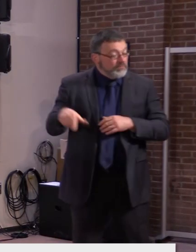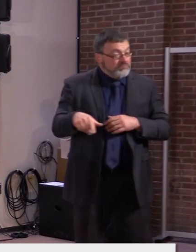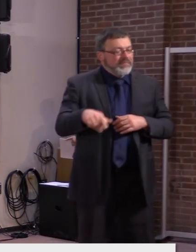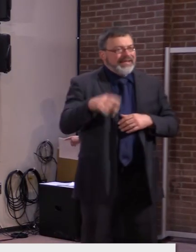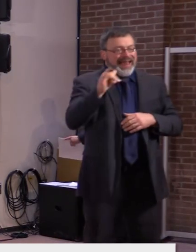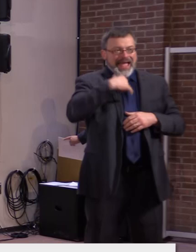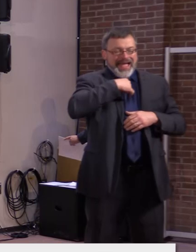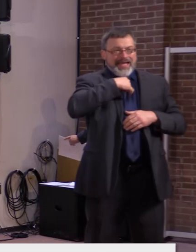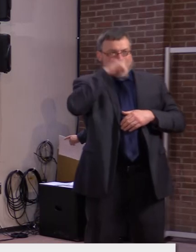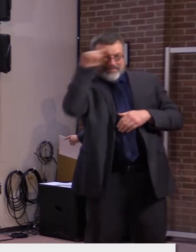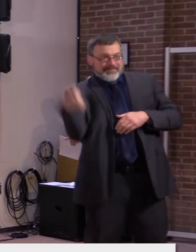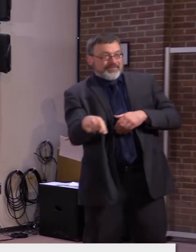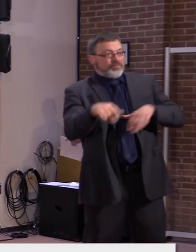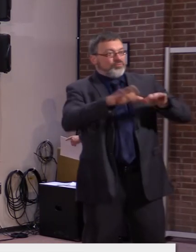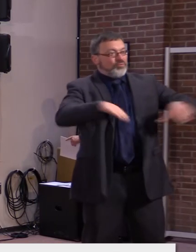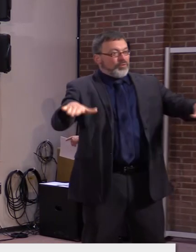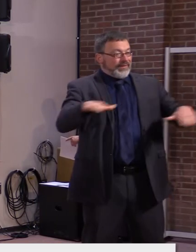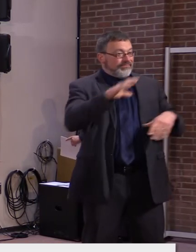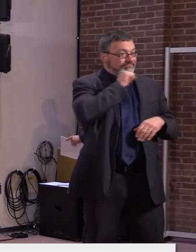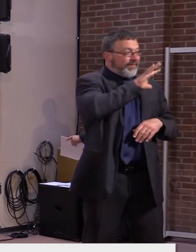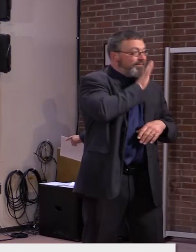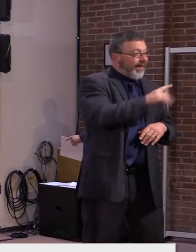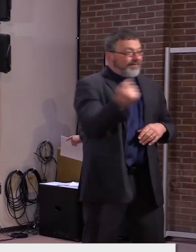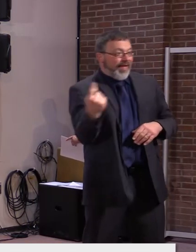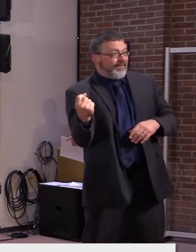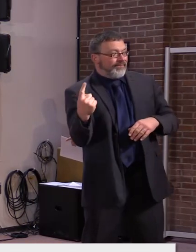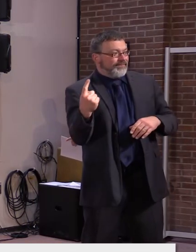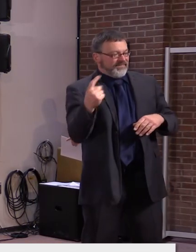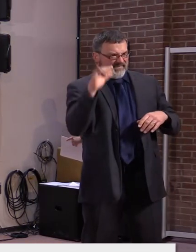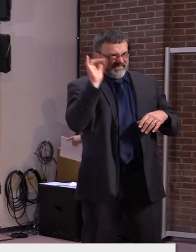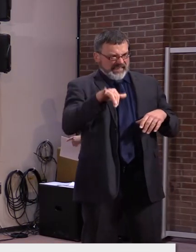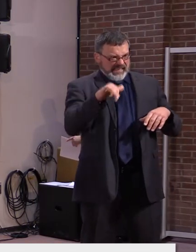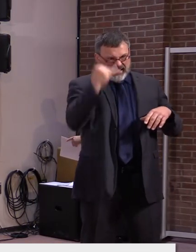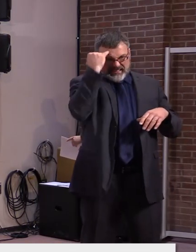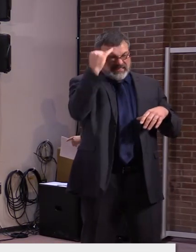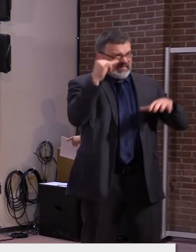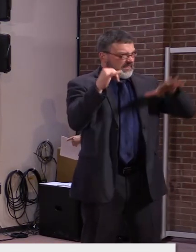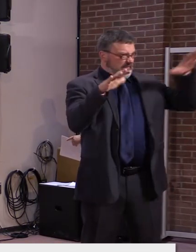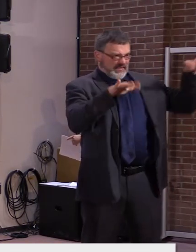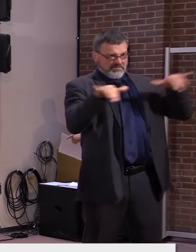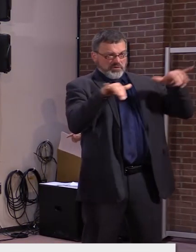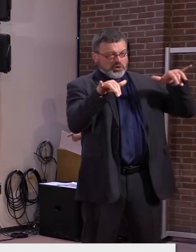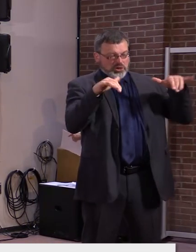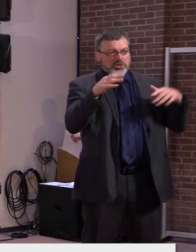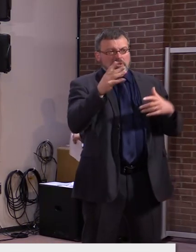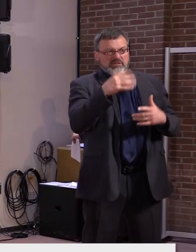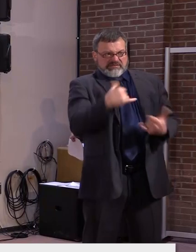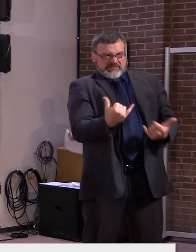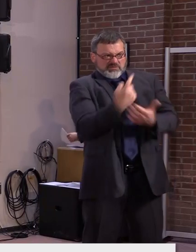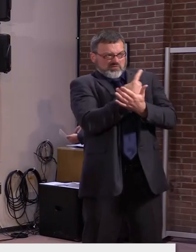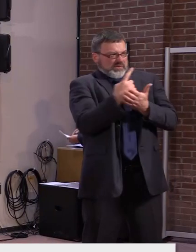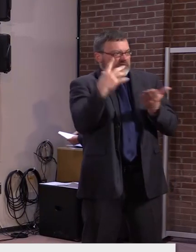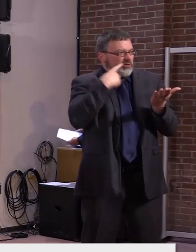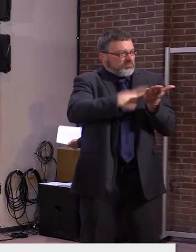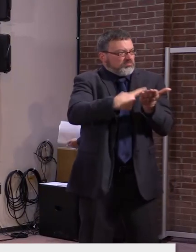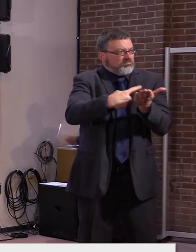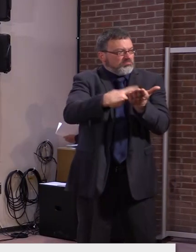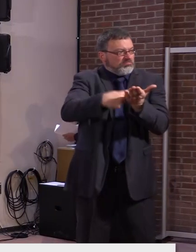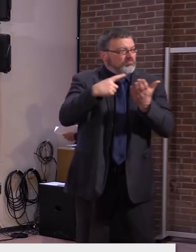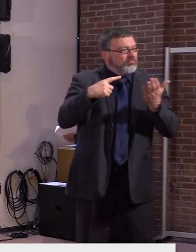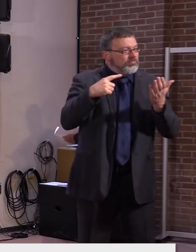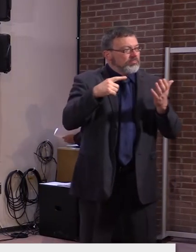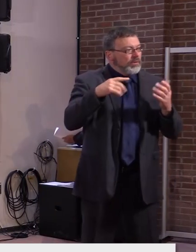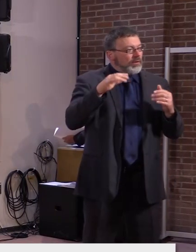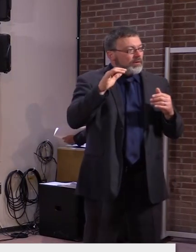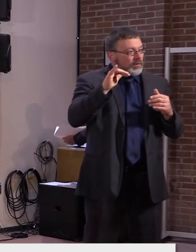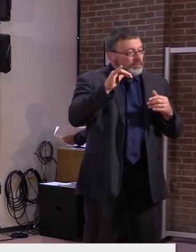plan for the adult rollout, but are adding in more pediatricians for those parents that would prefer to go through their